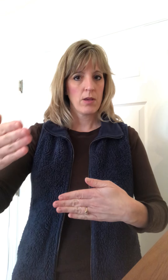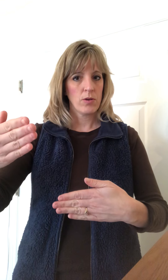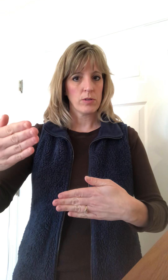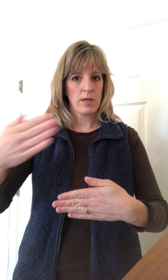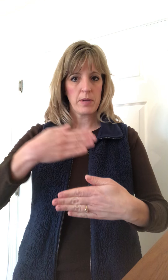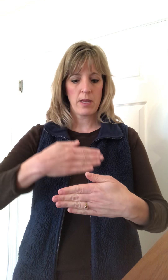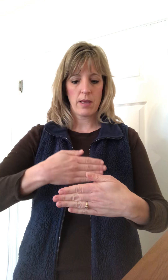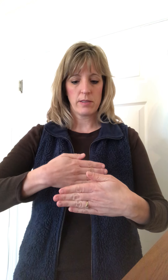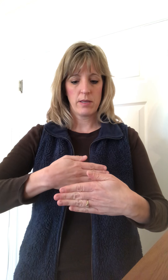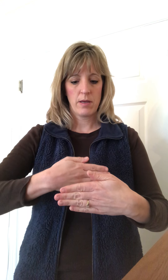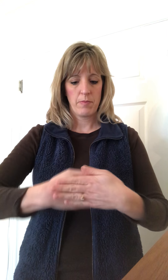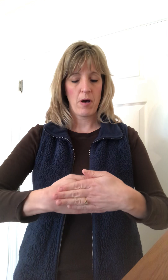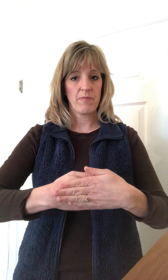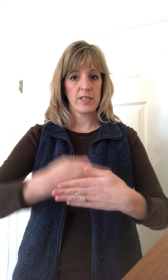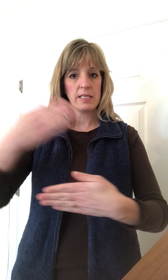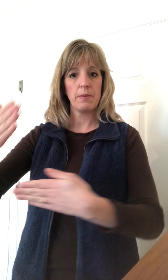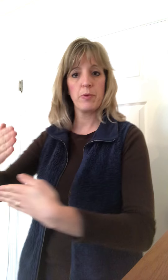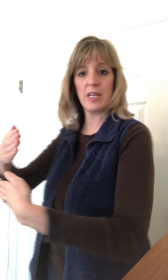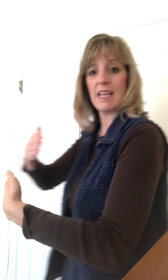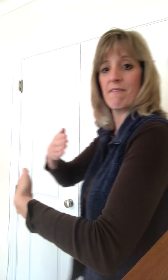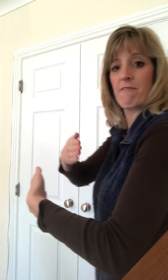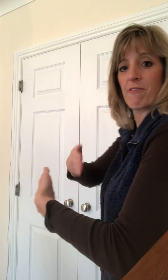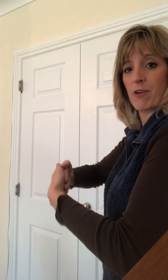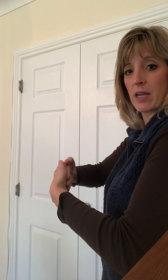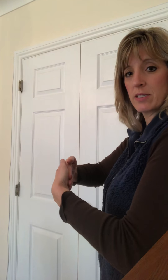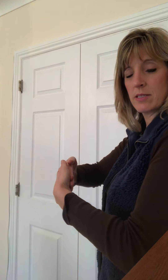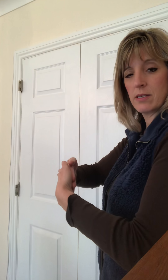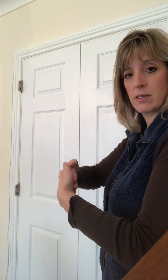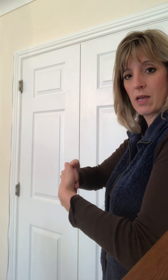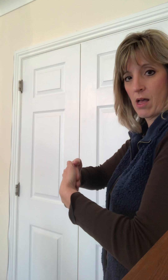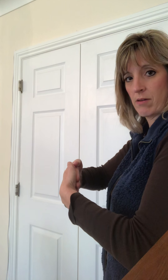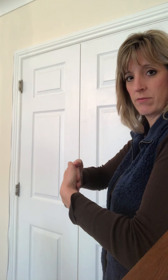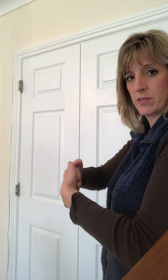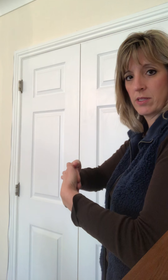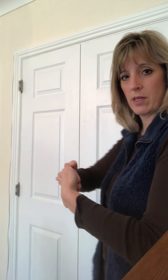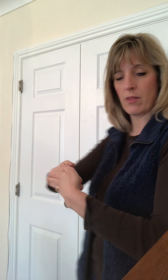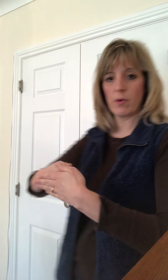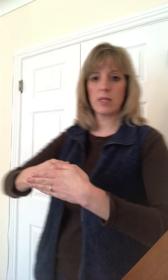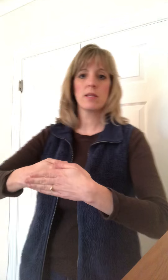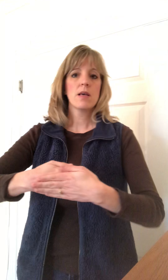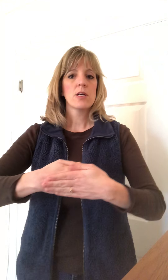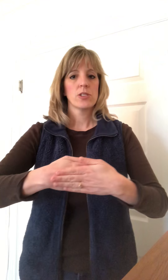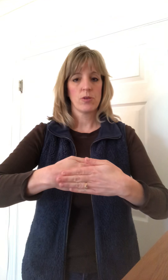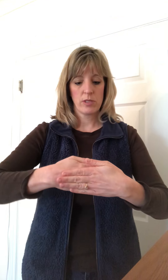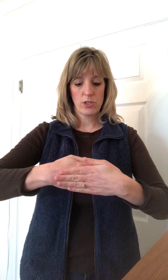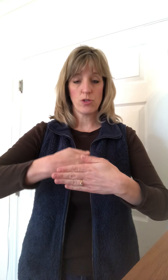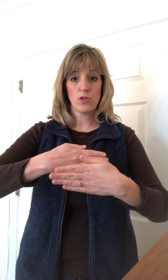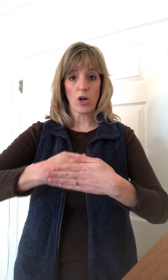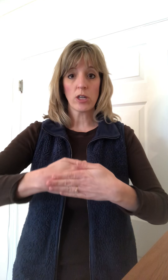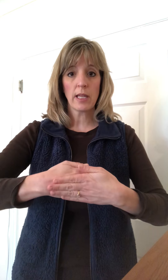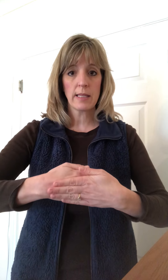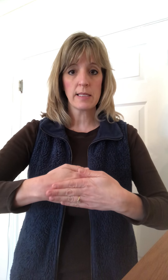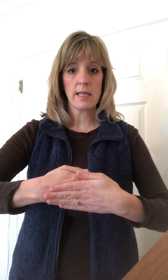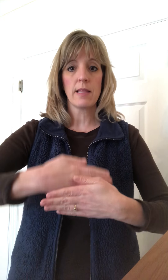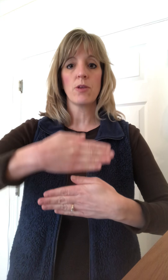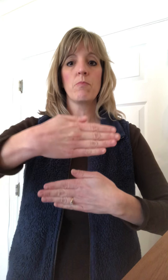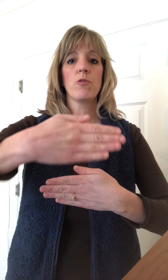your dominant hand palm facing in, put it in front of the other one. So you start like this and then you move